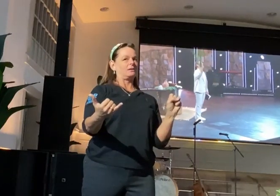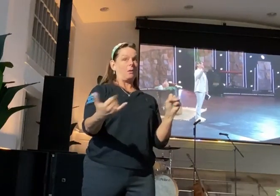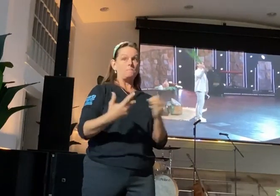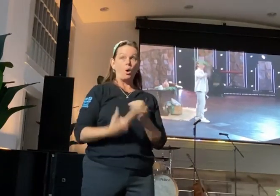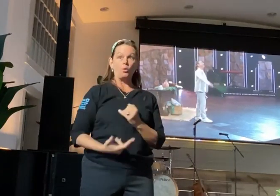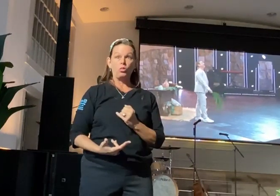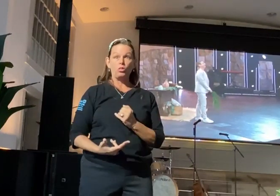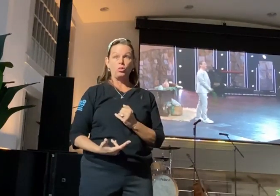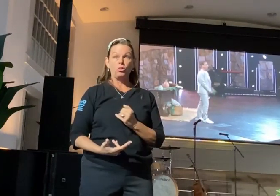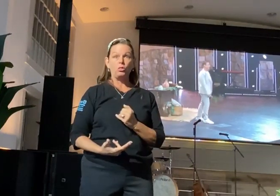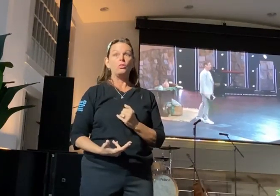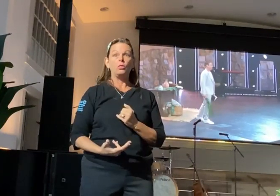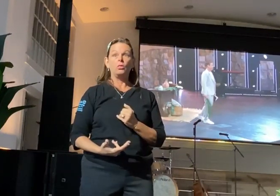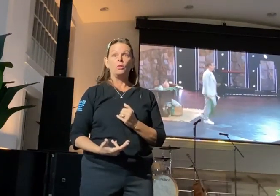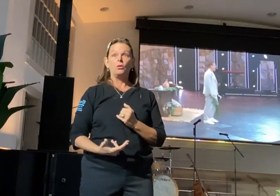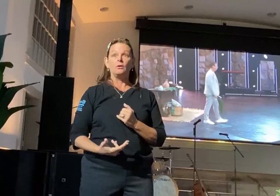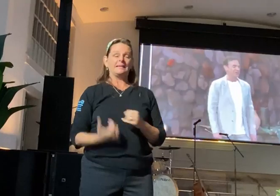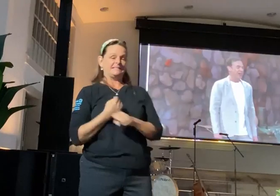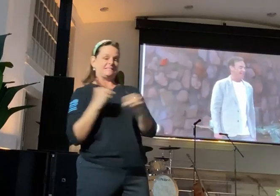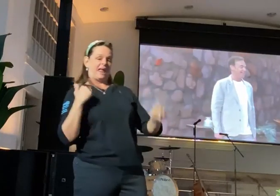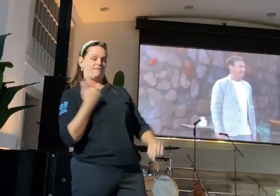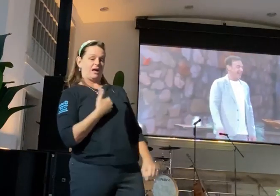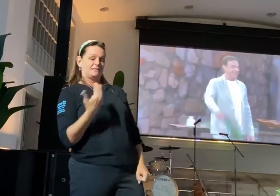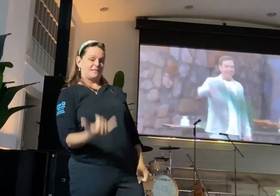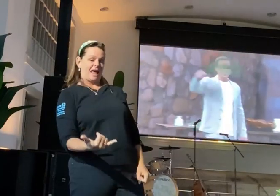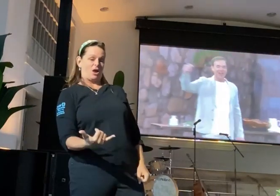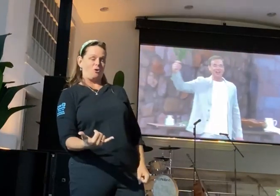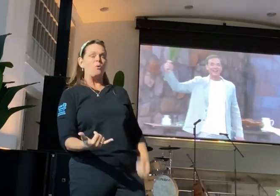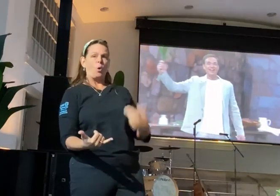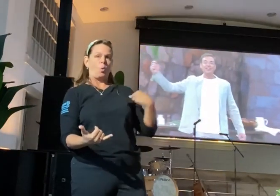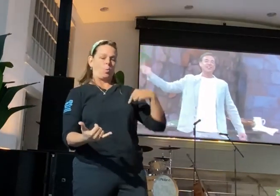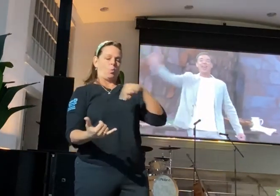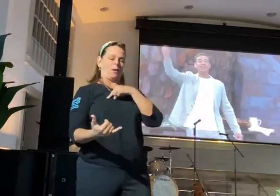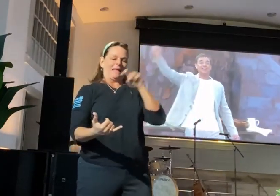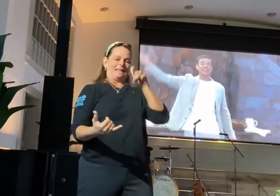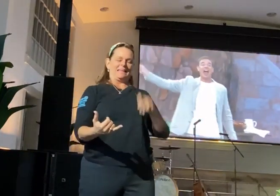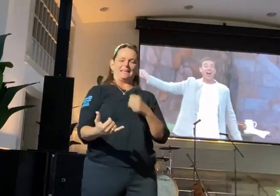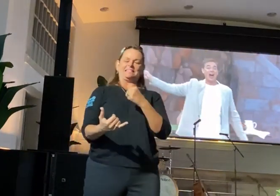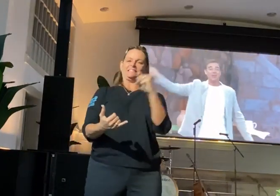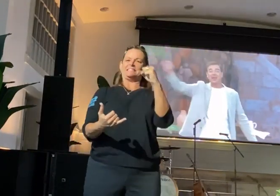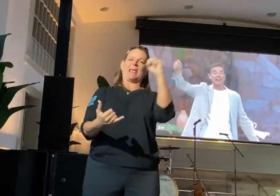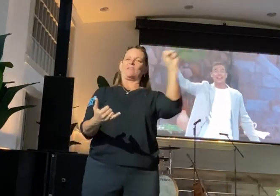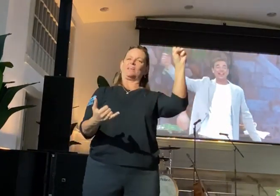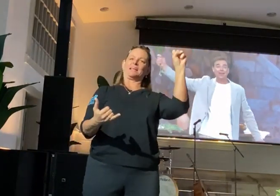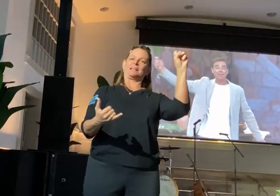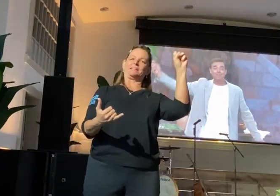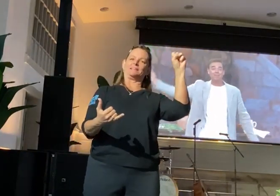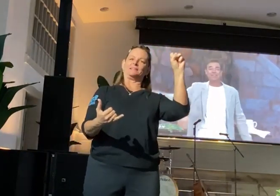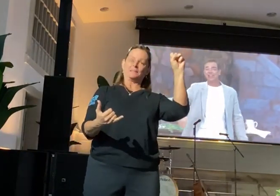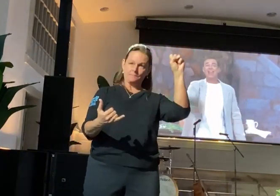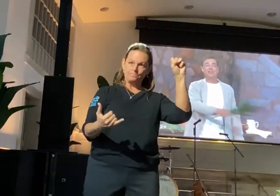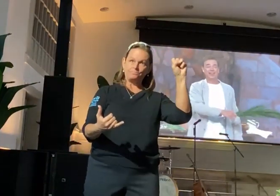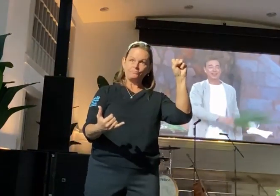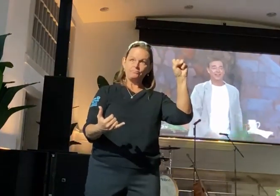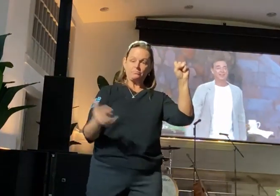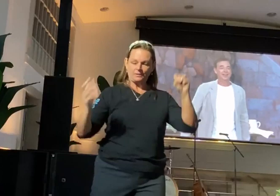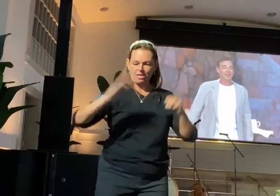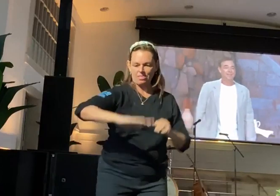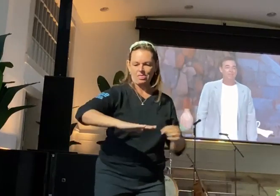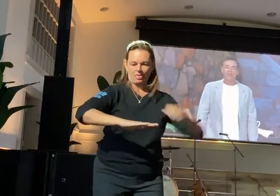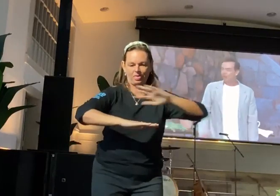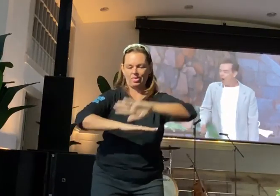They had no idea what they were shouting that day as they shouted, "Save us now. We need